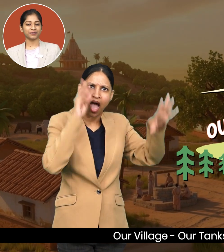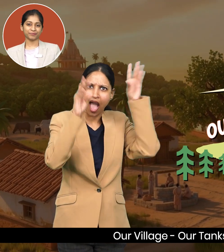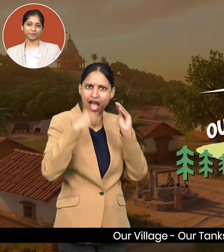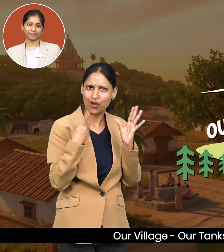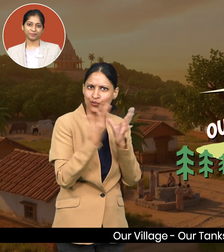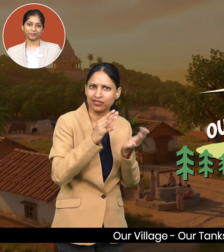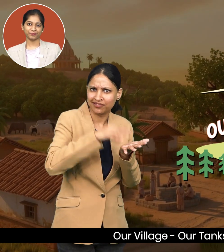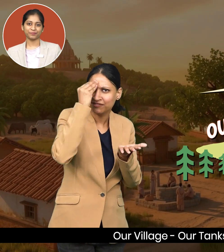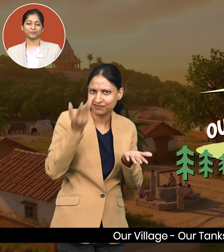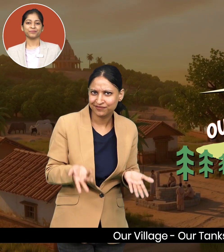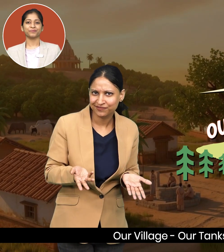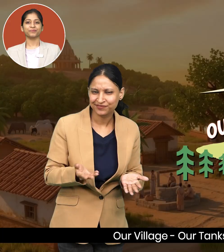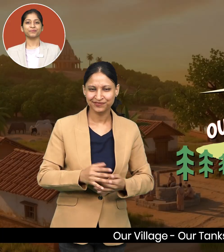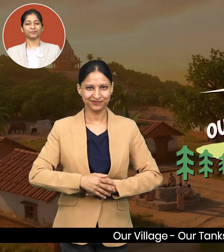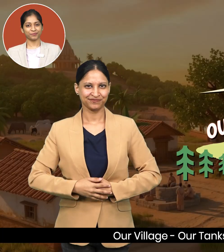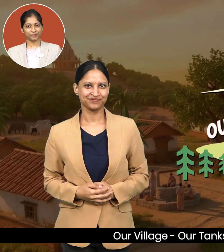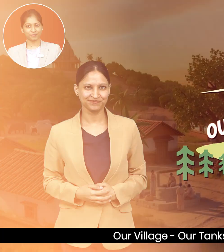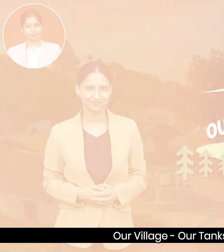EVS.